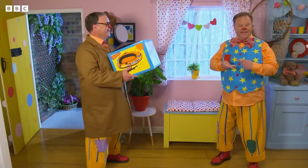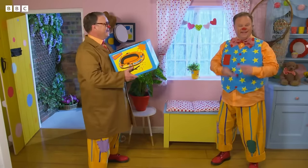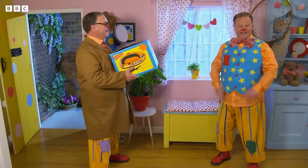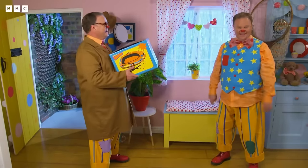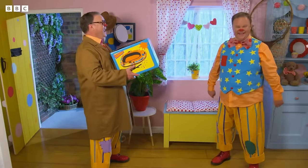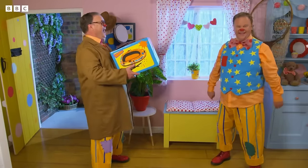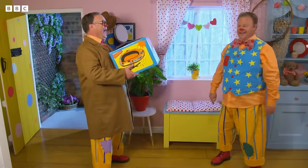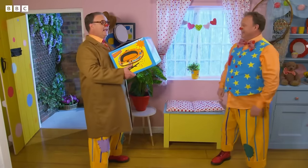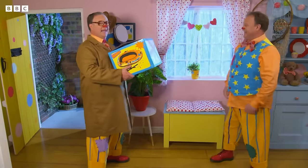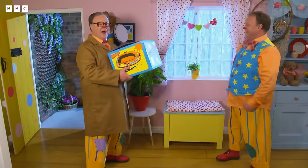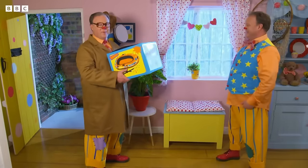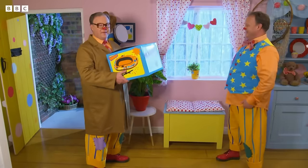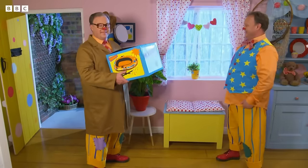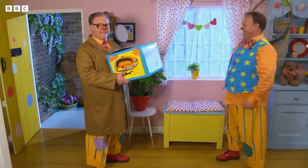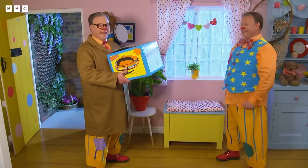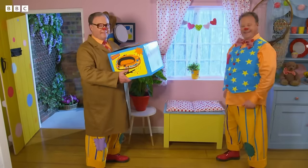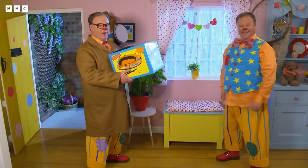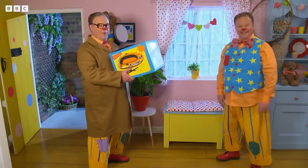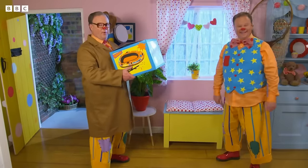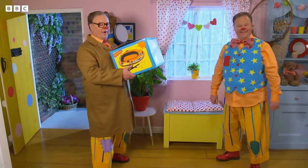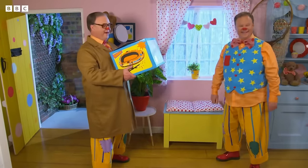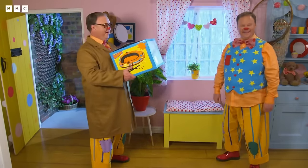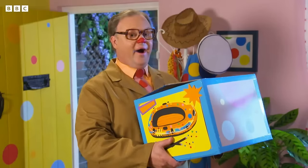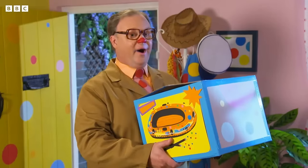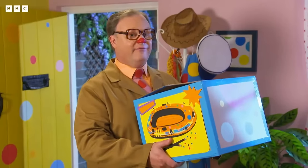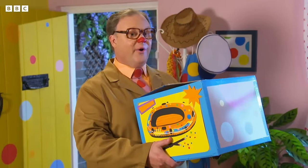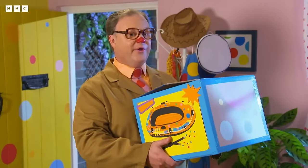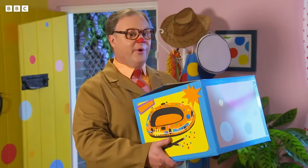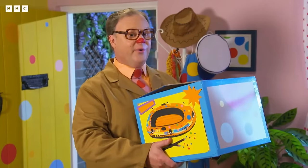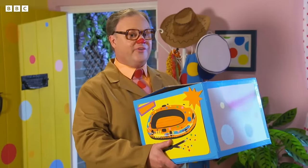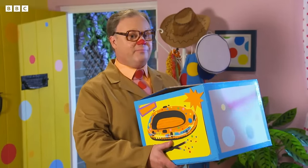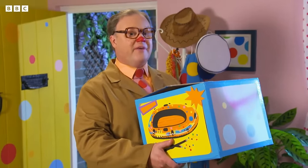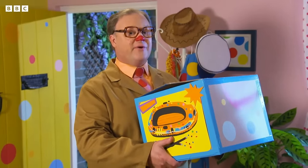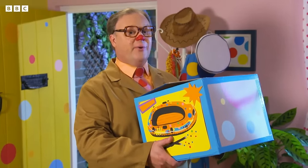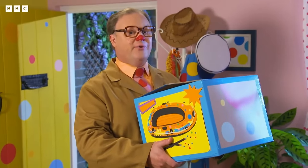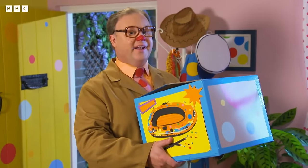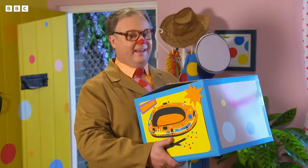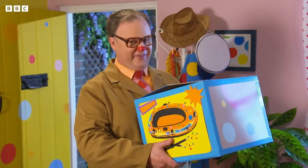Tumble! Hello, Mr. Tumble! I've got your special delivery.